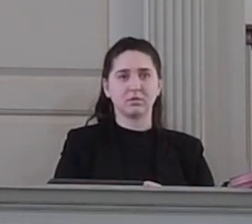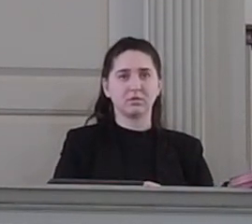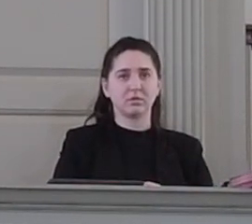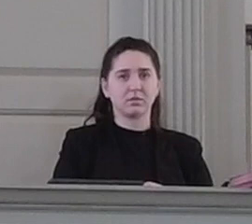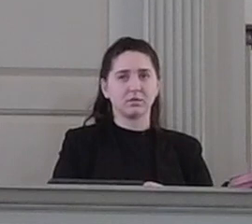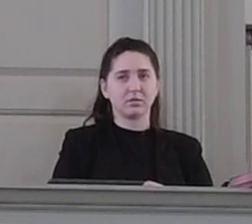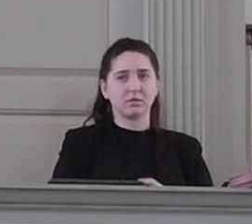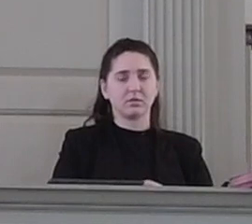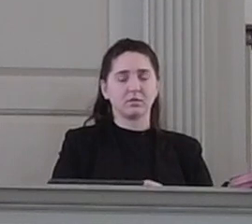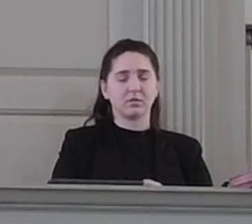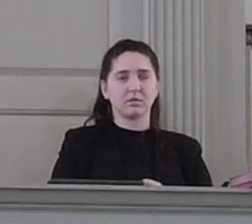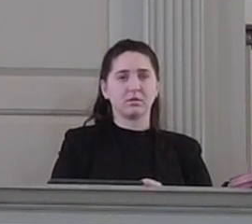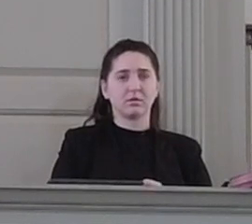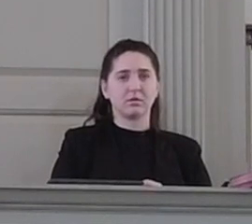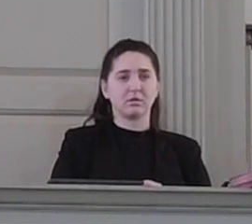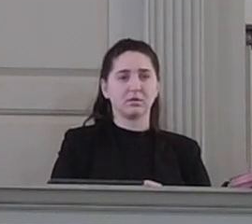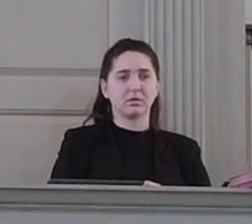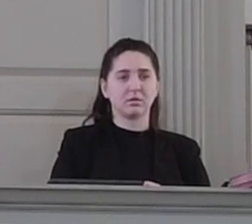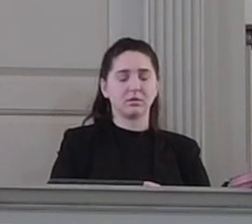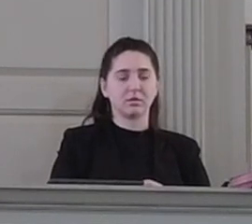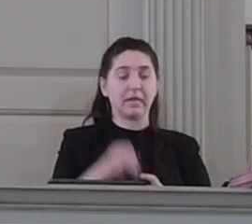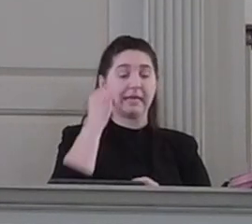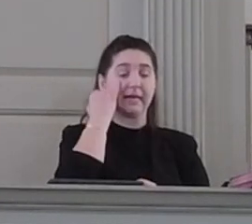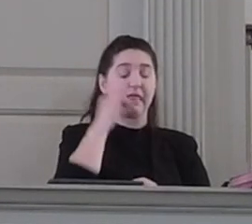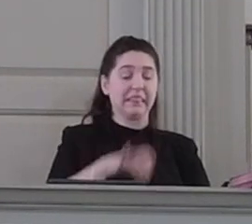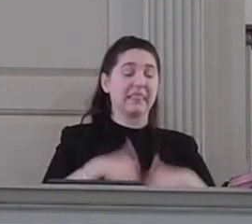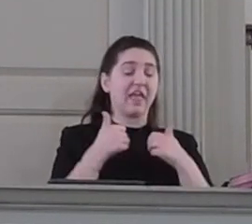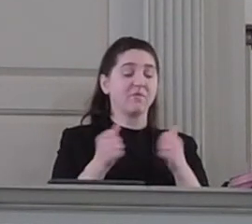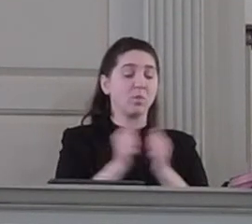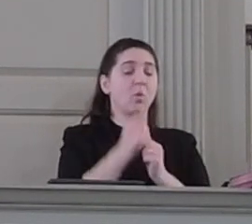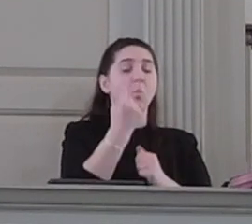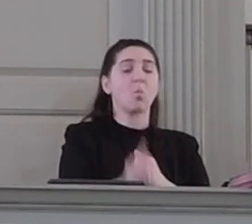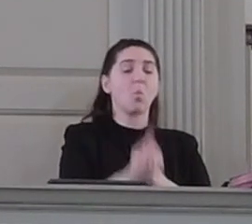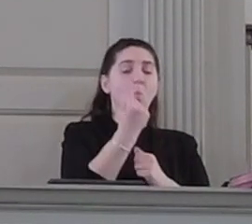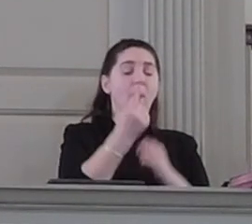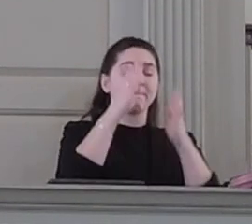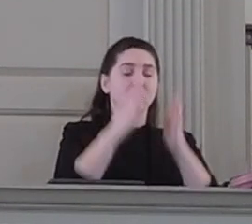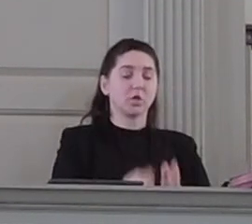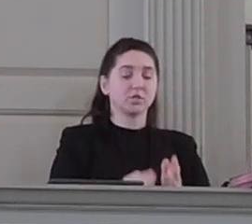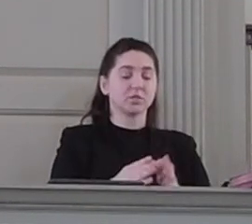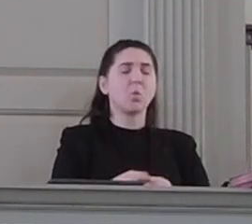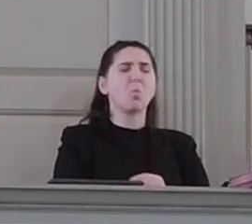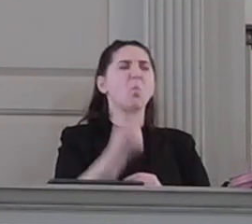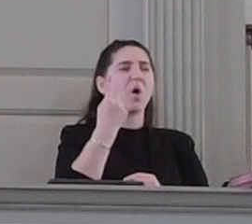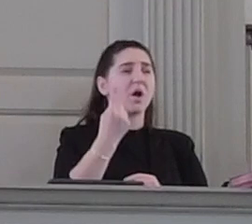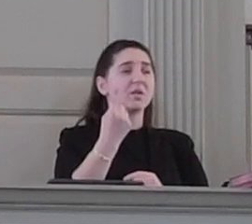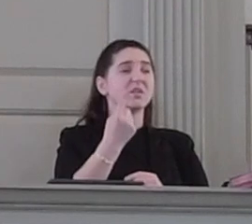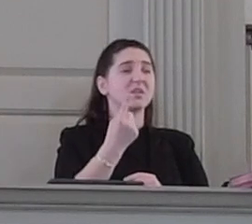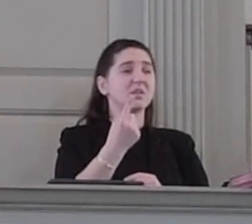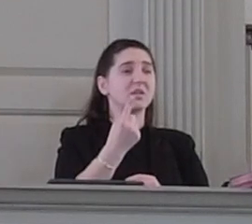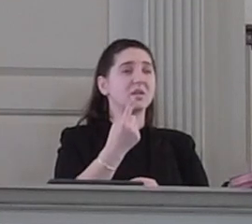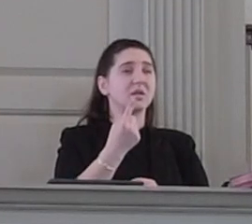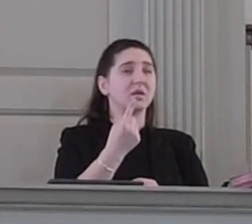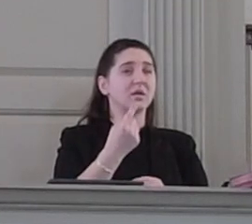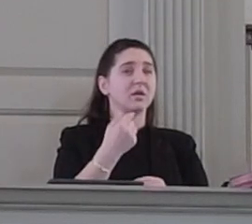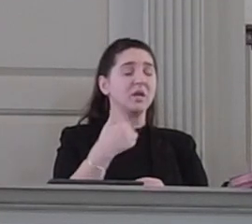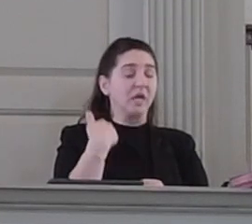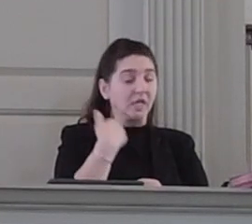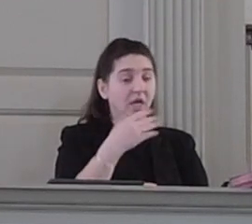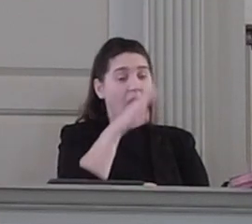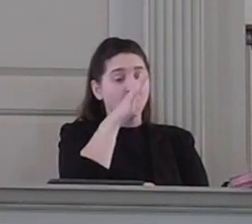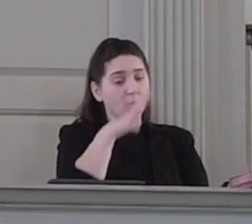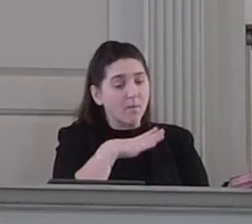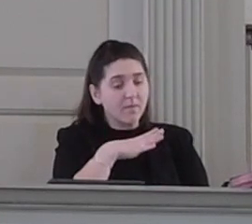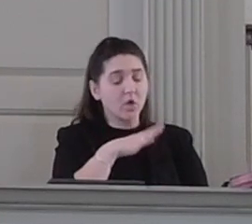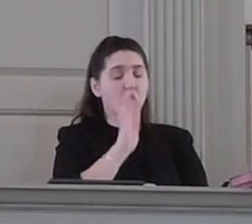If the life of one person, one young woman, the grace and generosity of spirit that